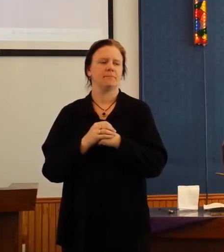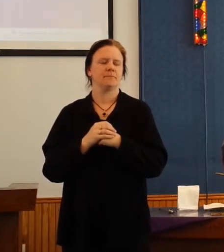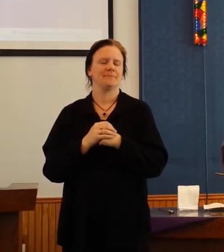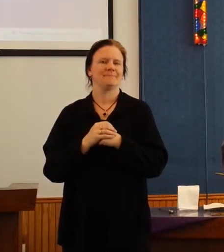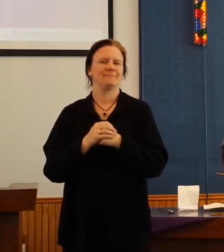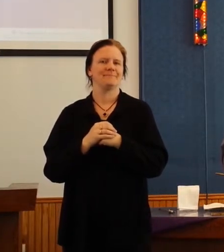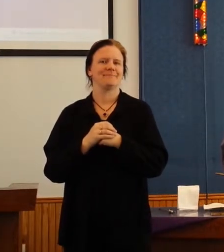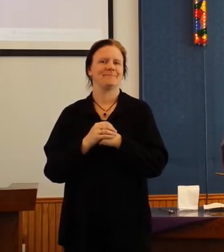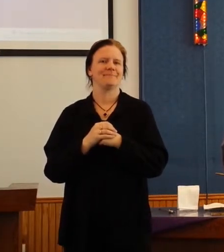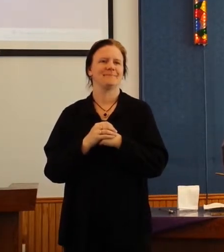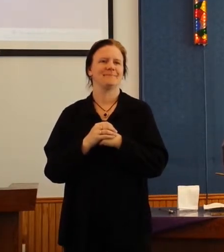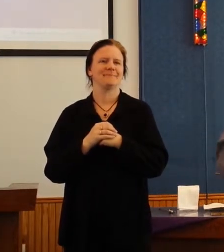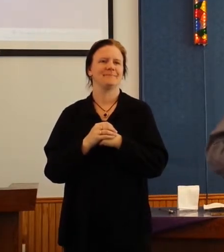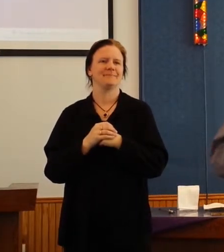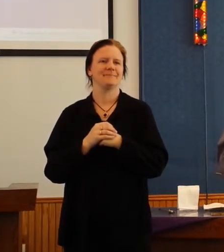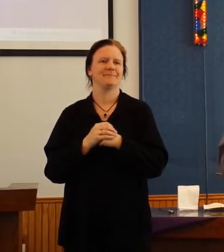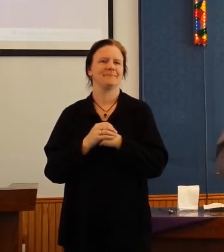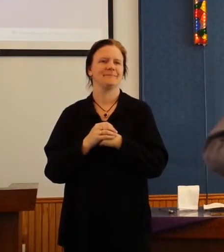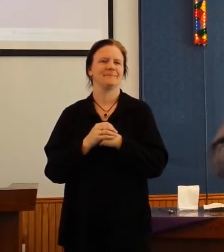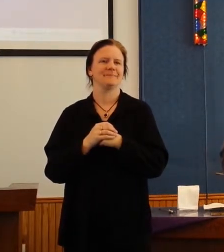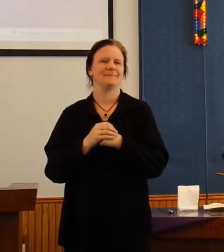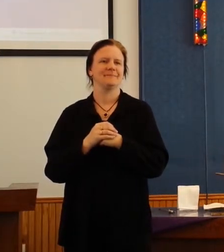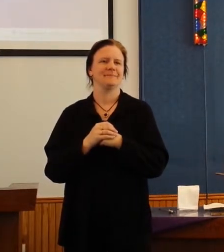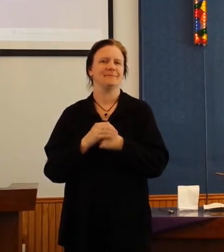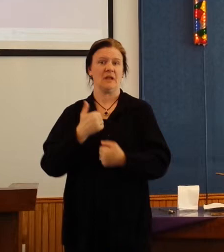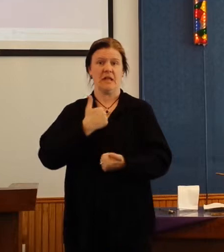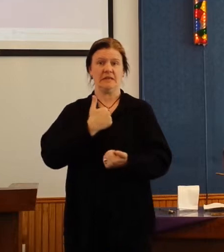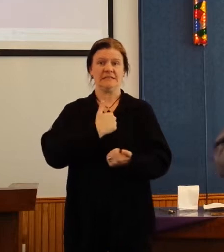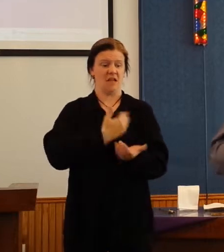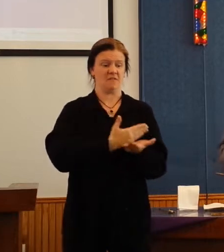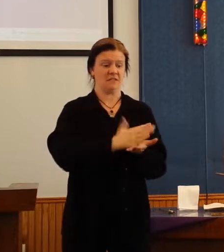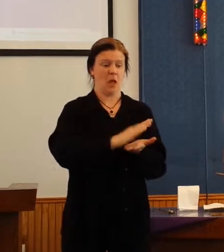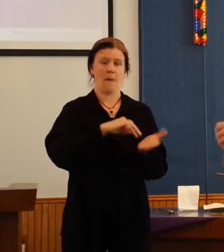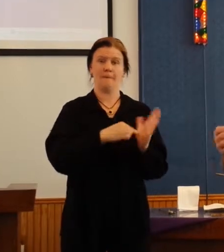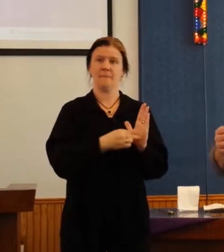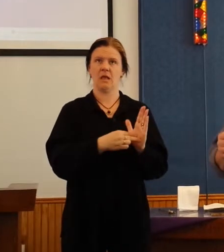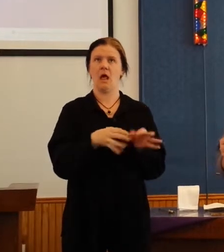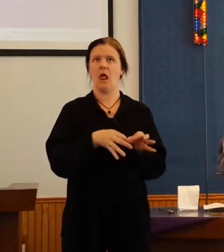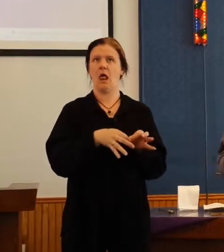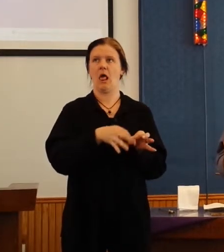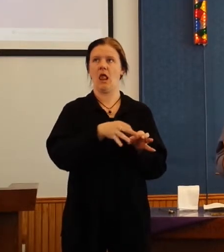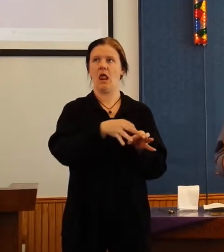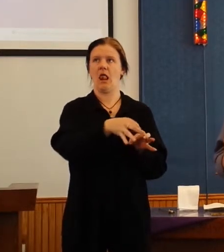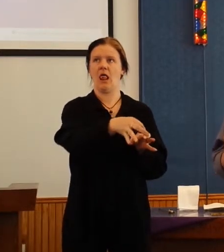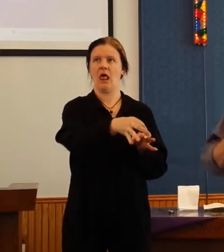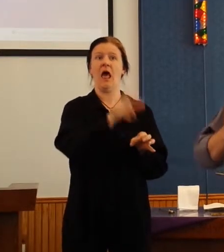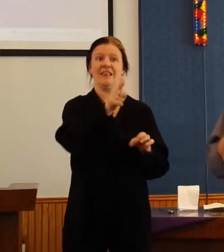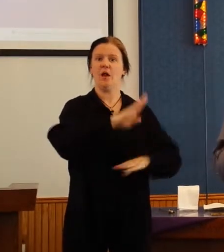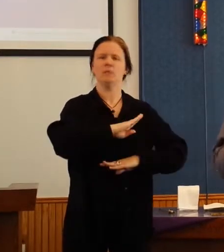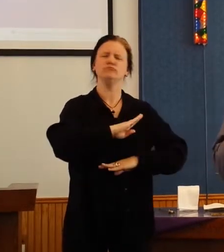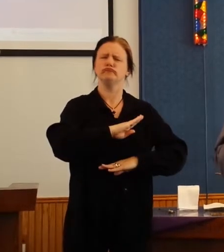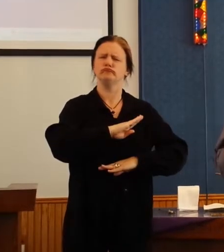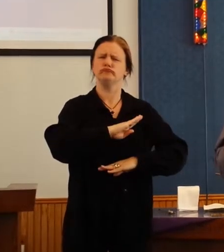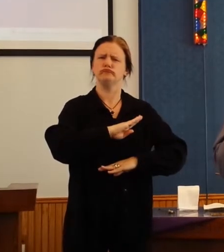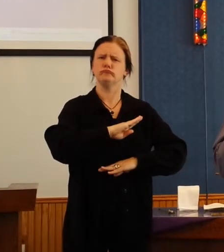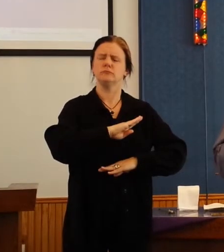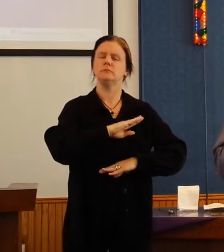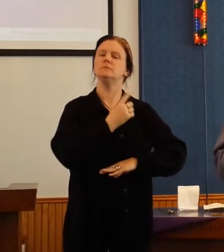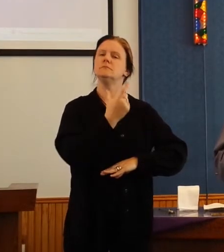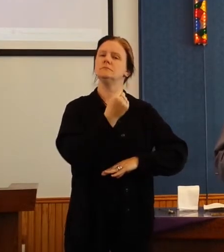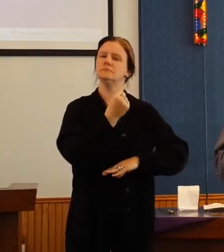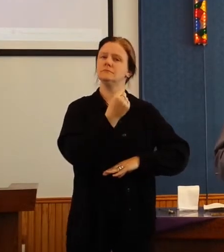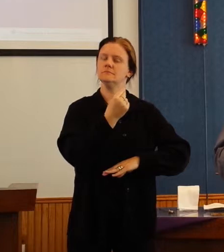Self-denial, really, is not so much about delaying gratification to think about Lent, as it is to focus on